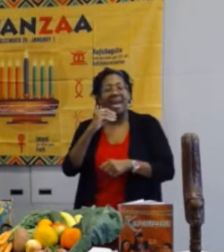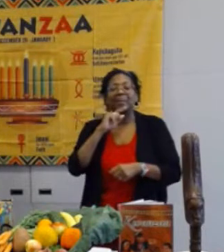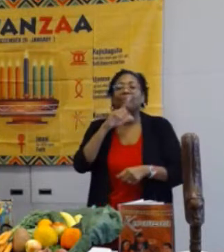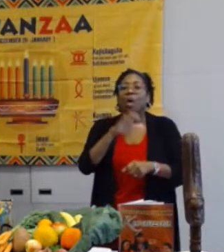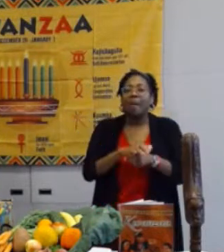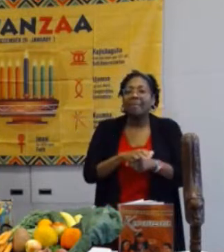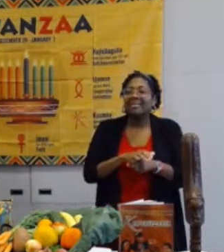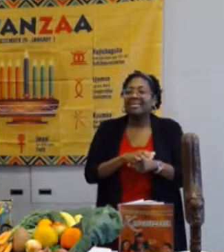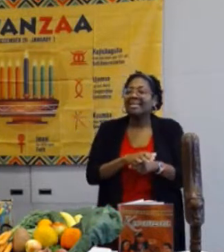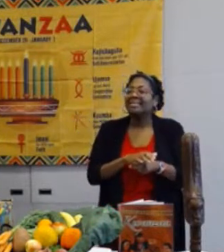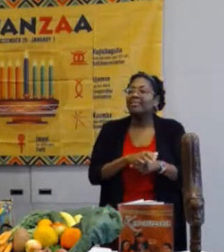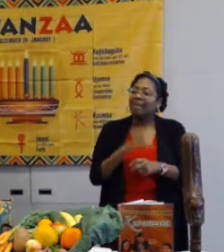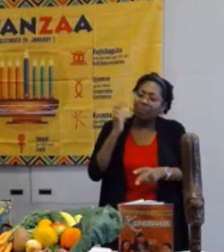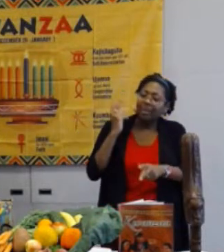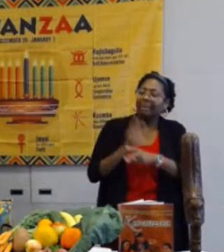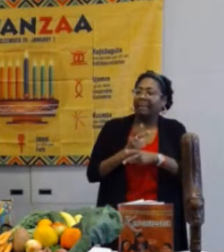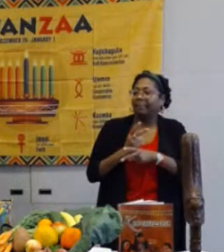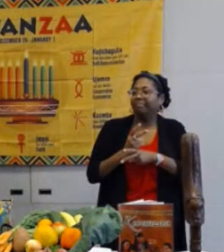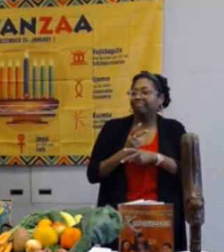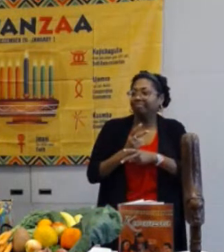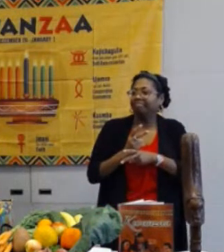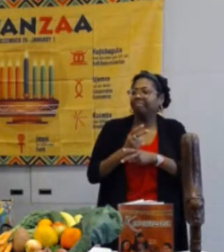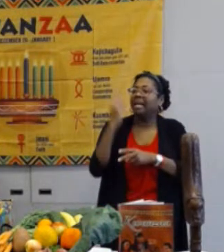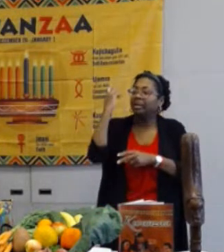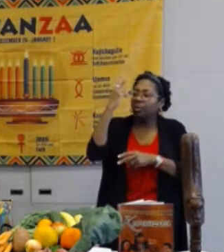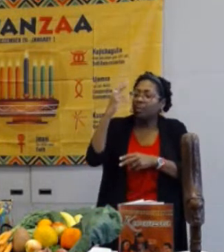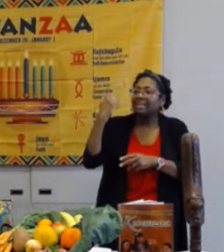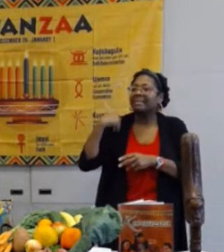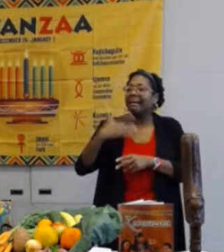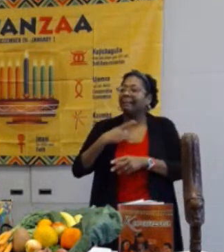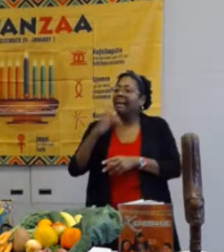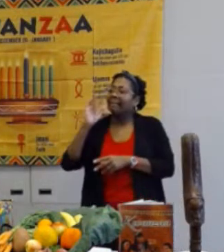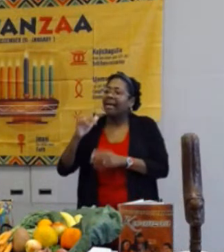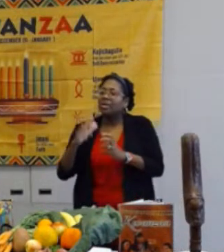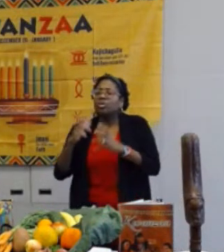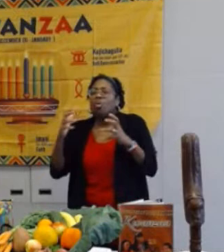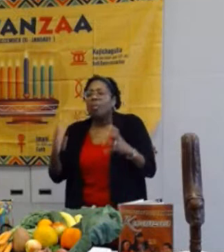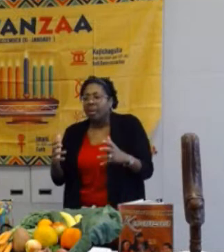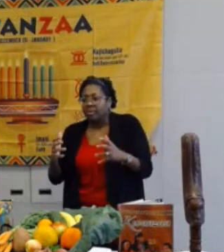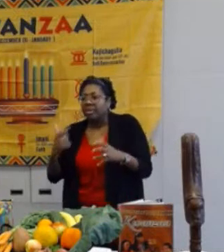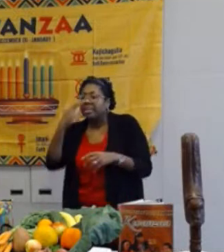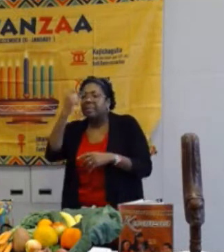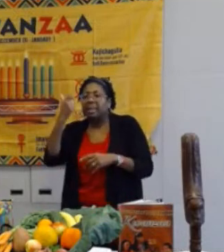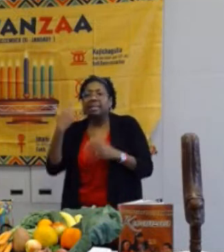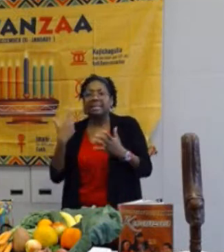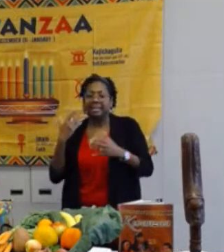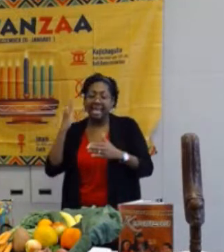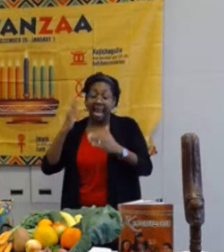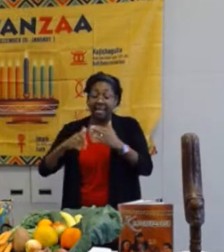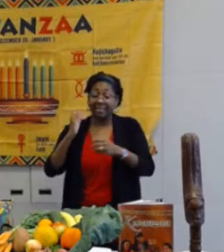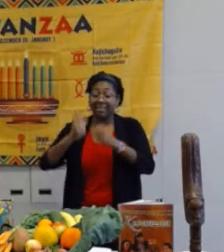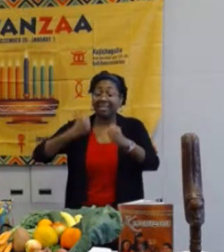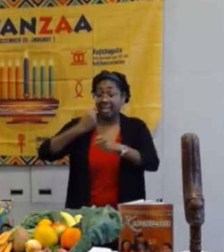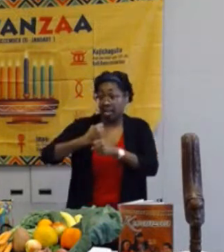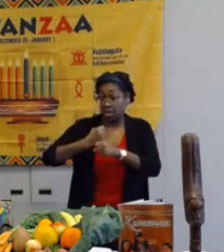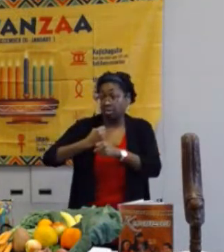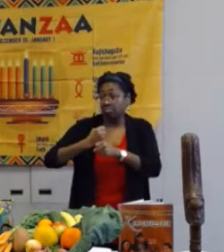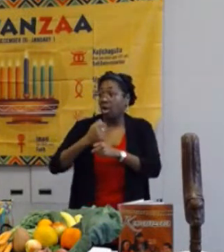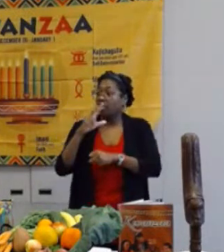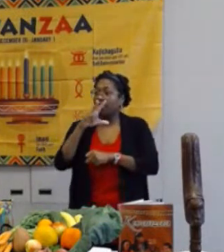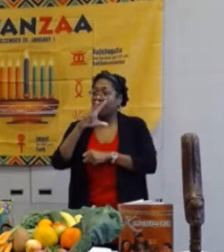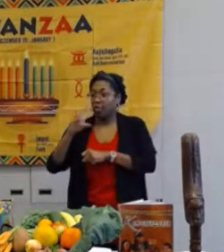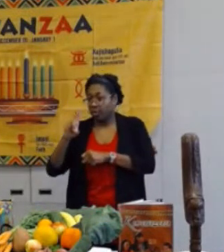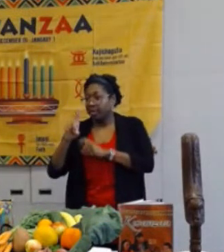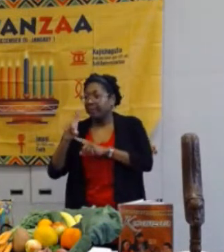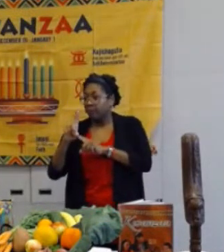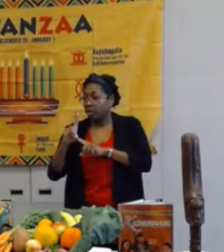and commitments kept. And the reason I think I like that so much is that toward the end of the year, on the 31st,